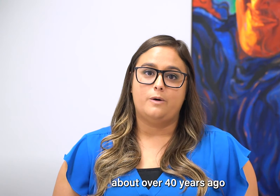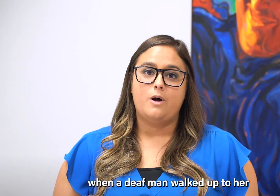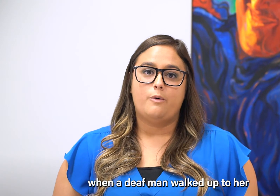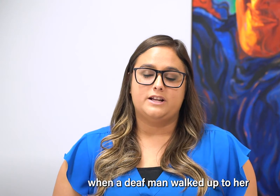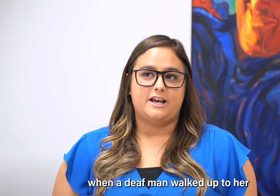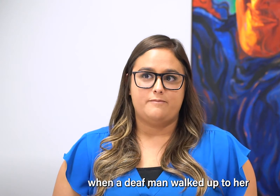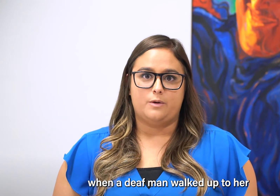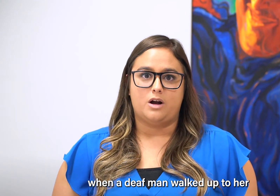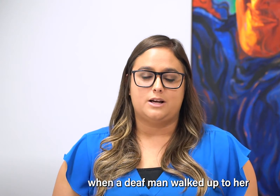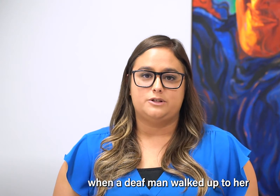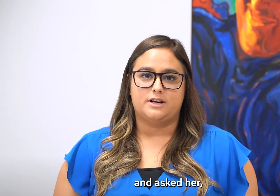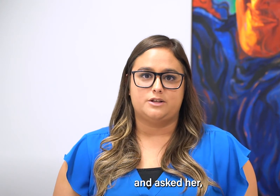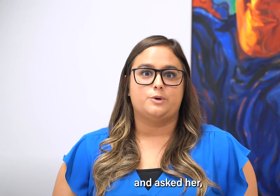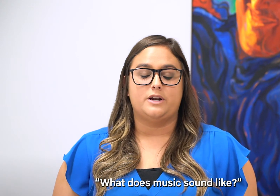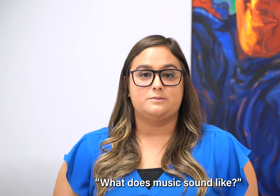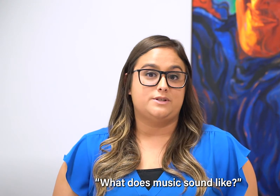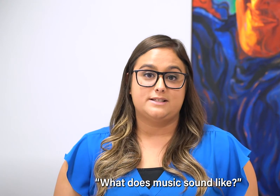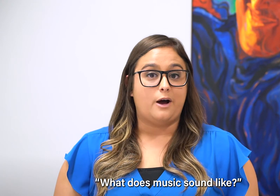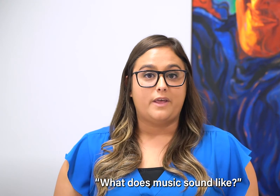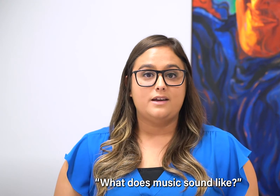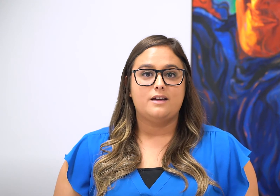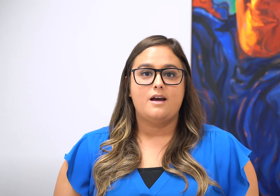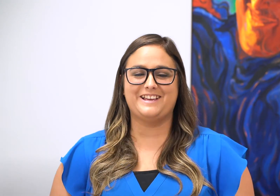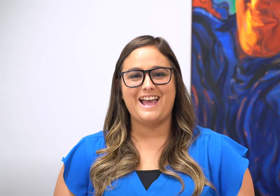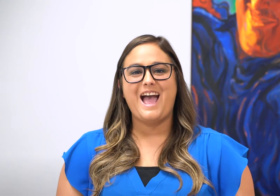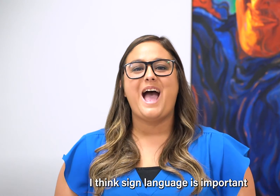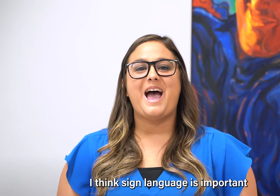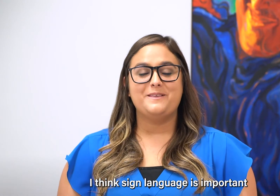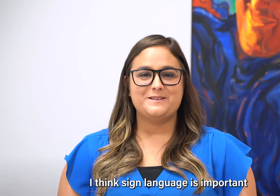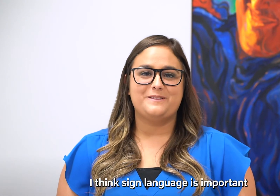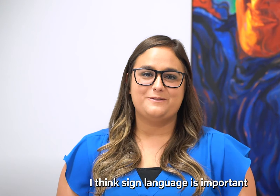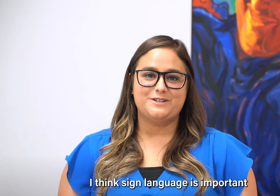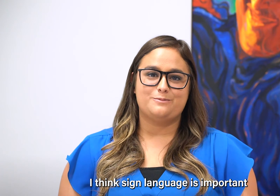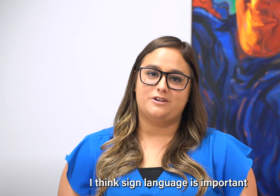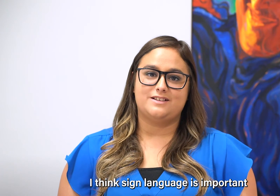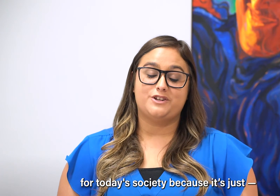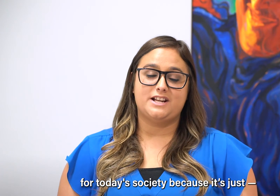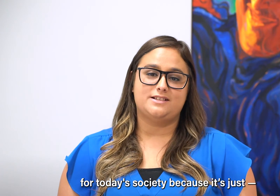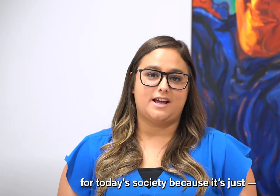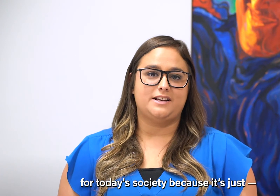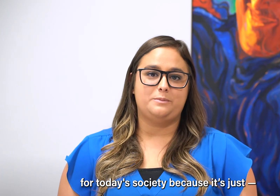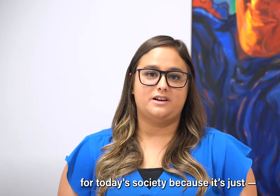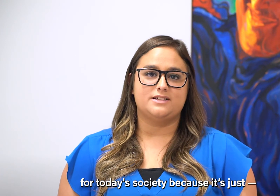when a deaf man walked up to her and asked her, "What does music sound like?" I think sign language is important for today's society because